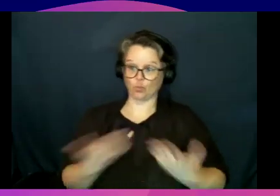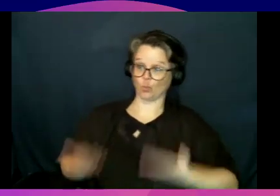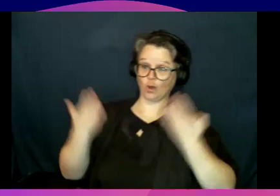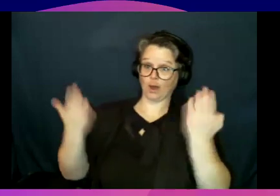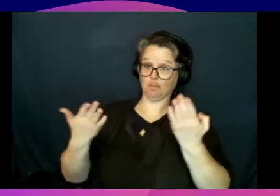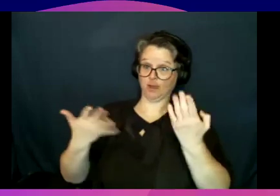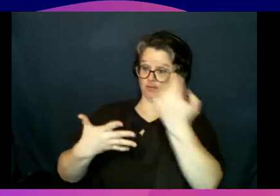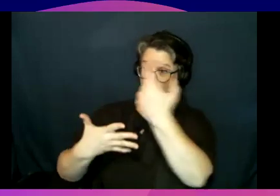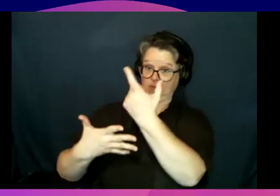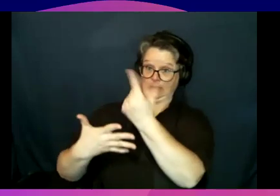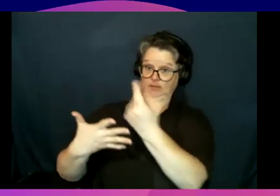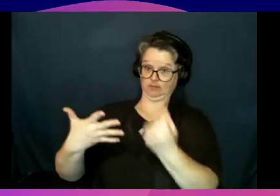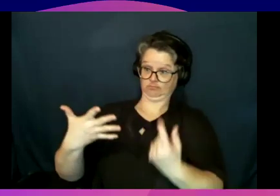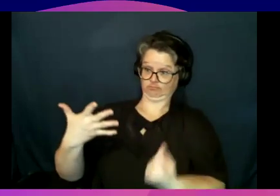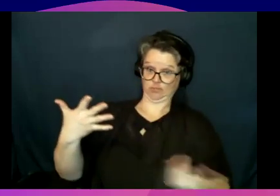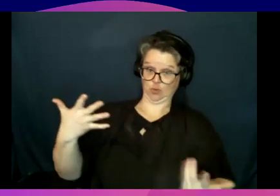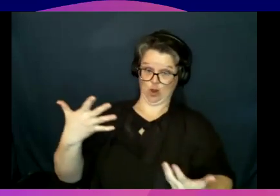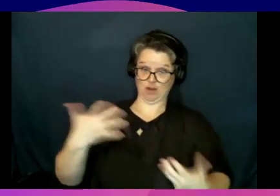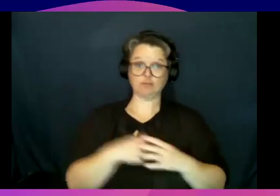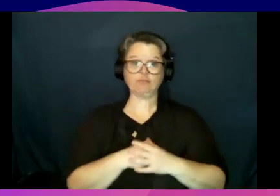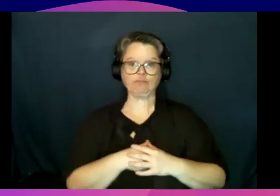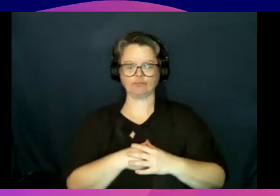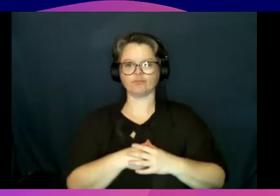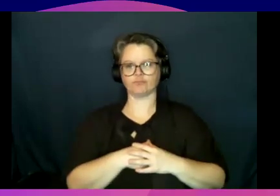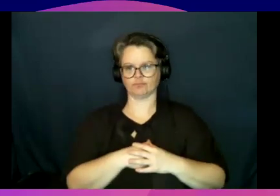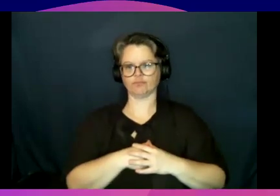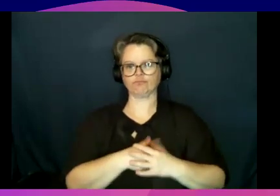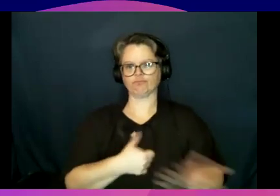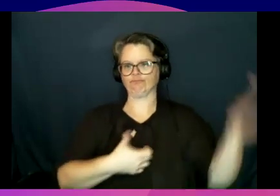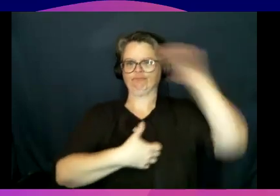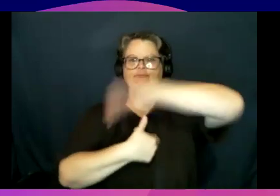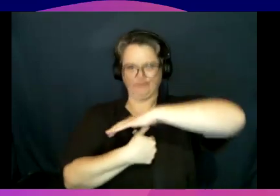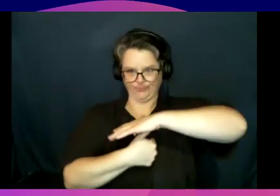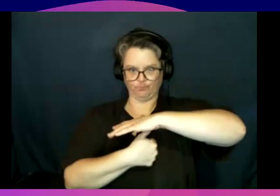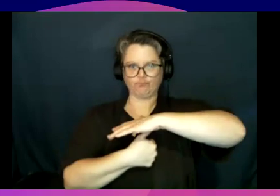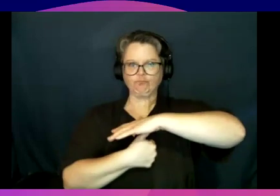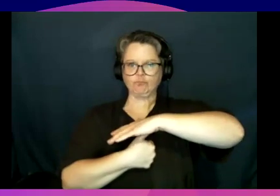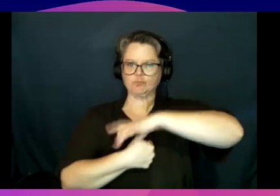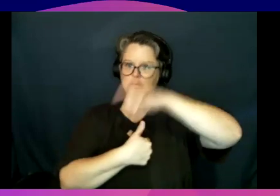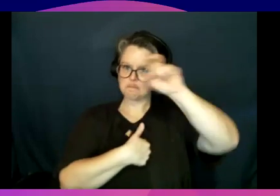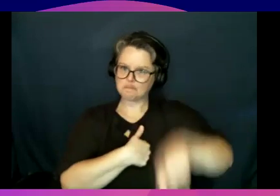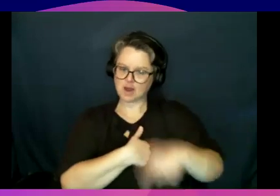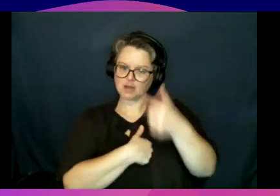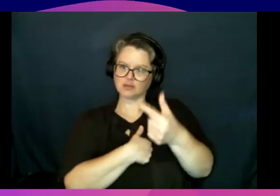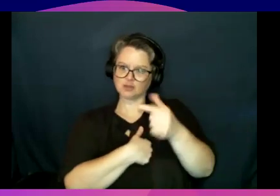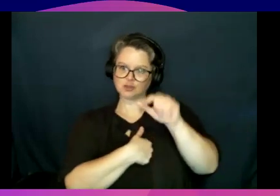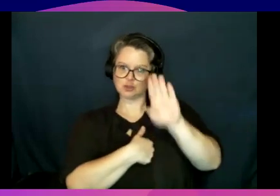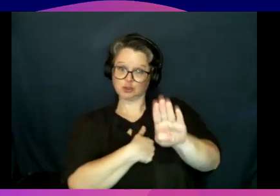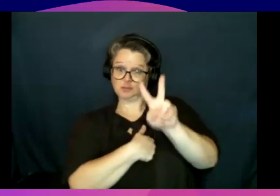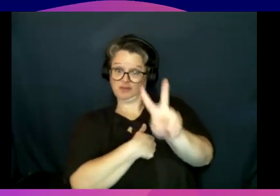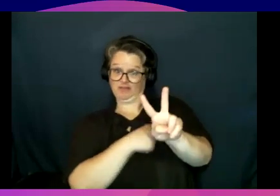conditions are, first of all, we need to create a workforce identity for the GBV sector. We need to build some